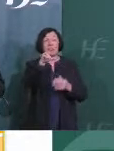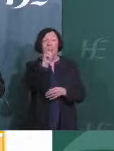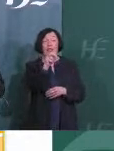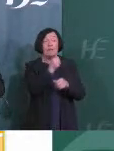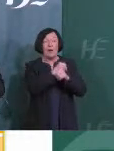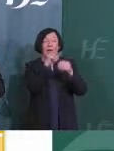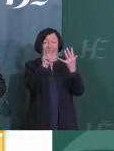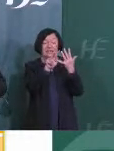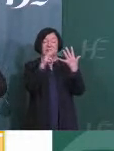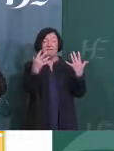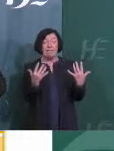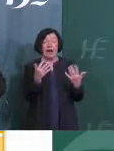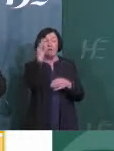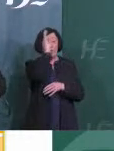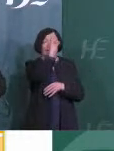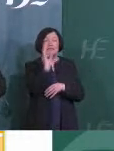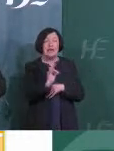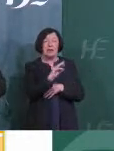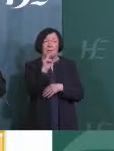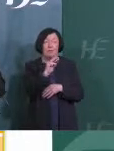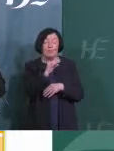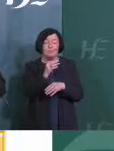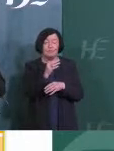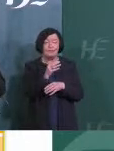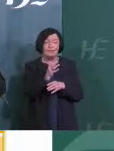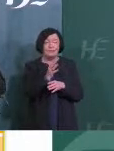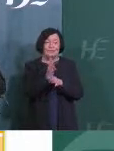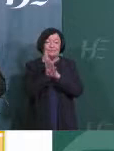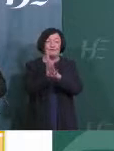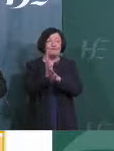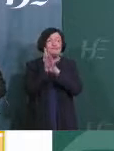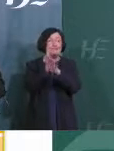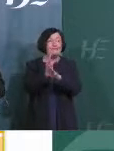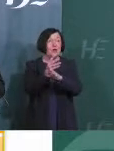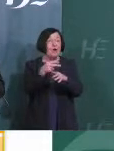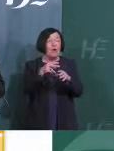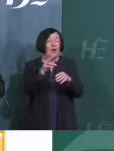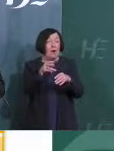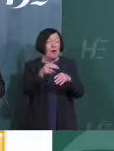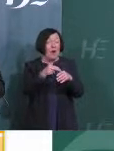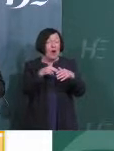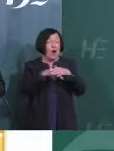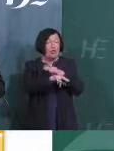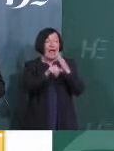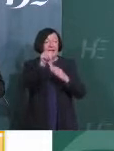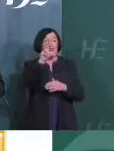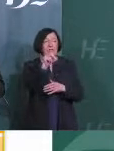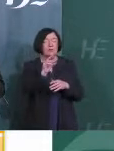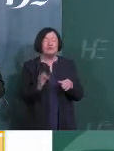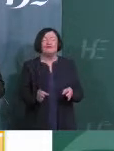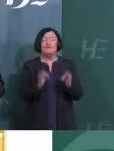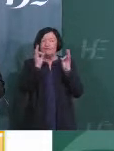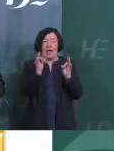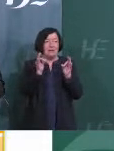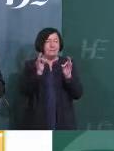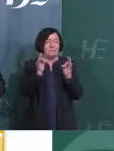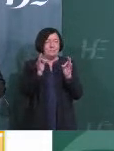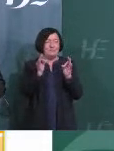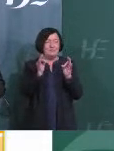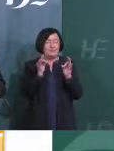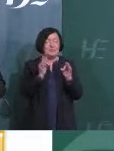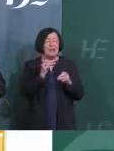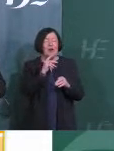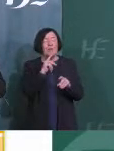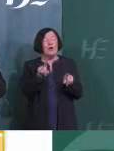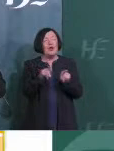about 85% of the people who attended below the ages of 30, which is really, again, great turnout.